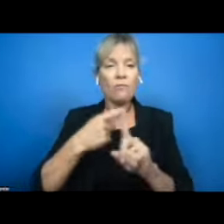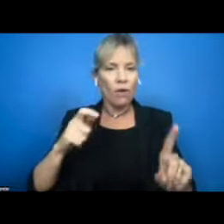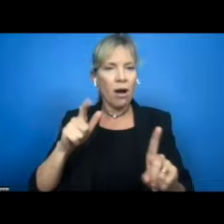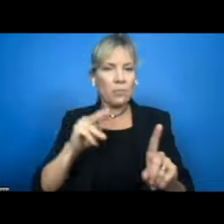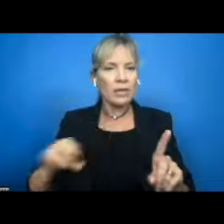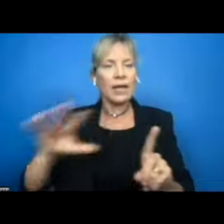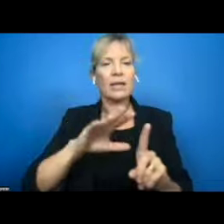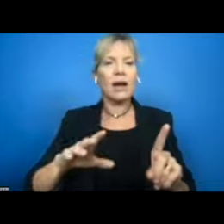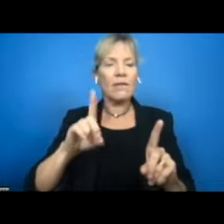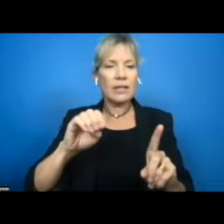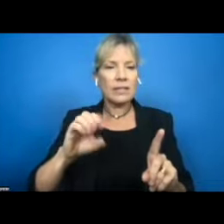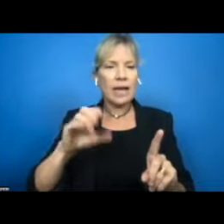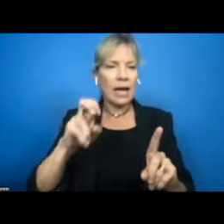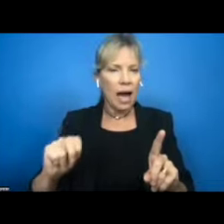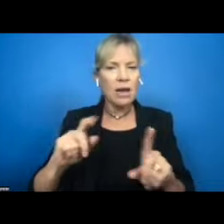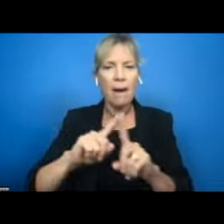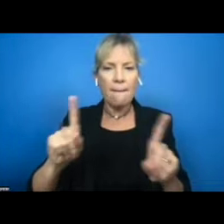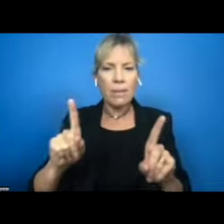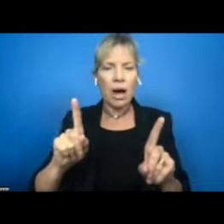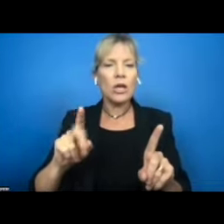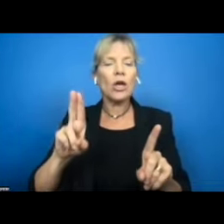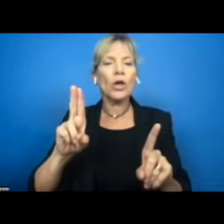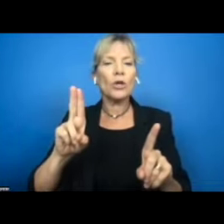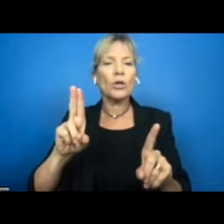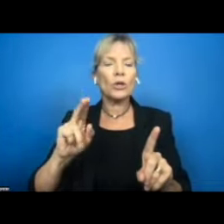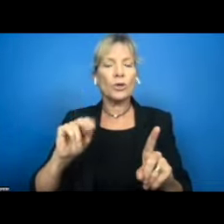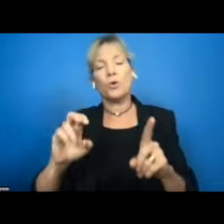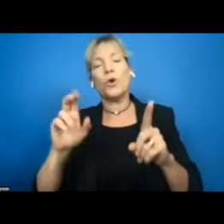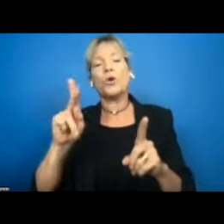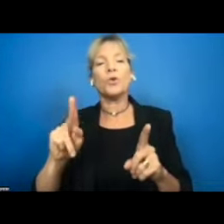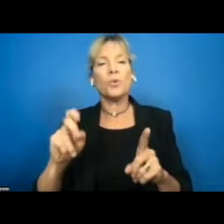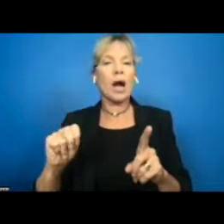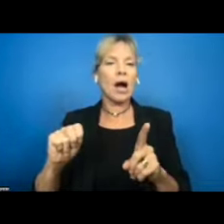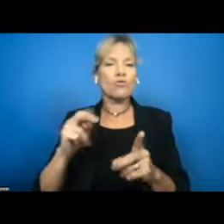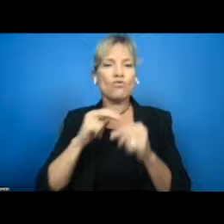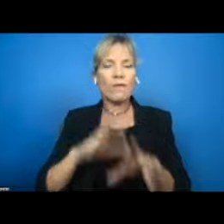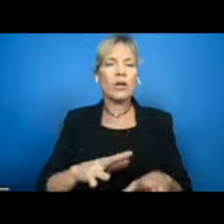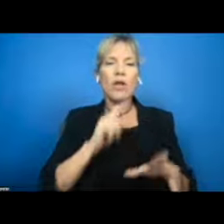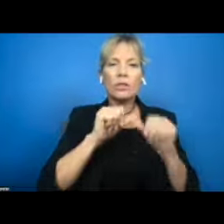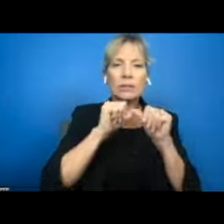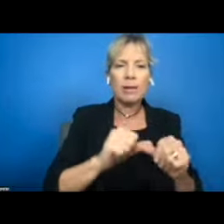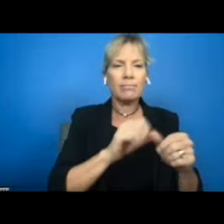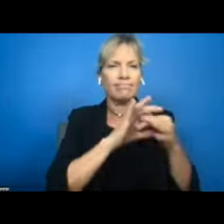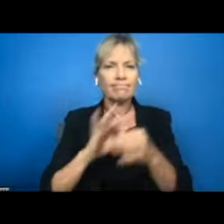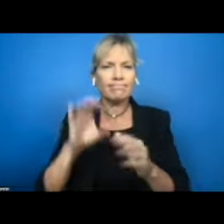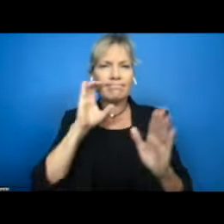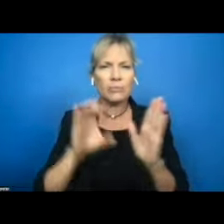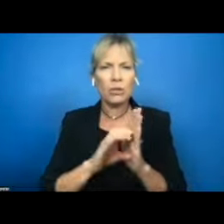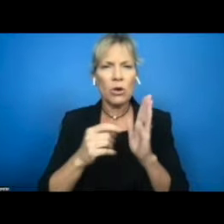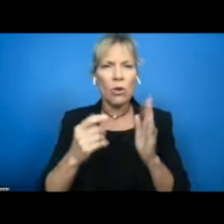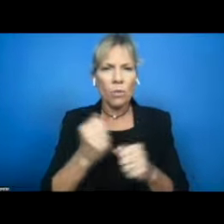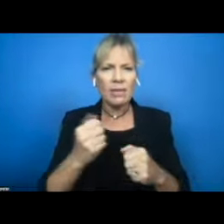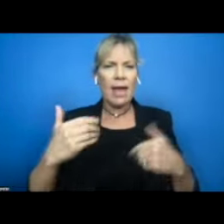of the Degatan, but on the Yukon River. Their sustainable and symbiotic relationships with the